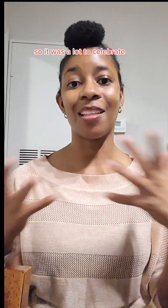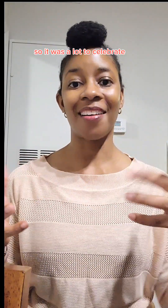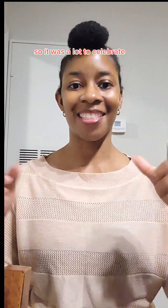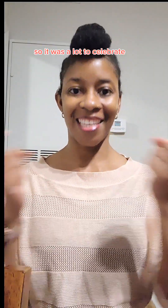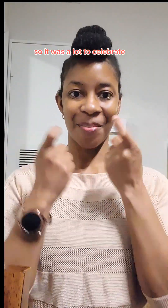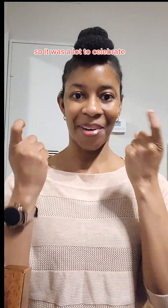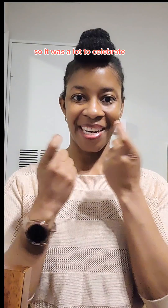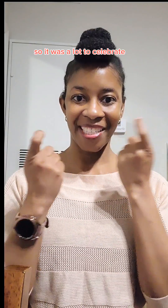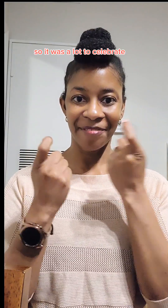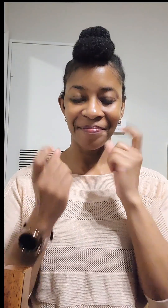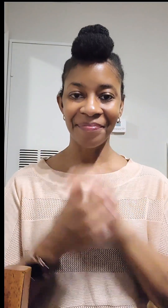to celebrate.